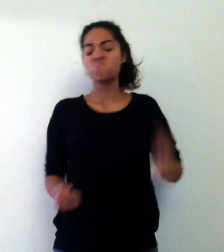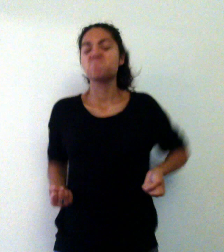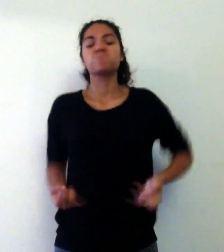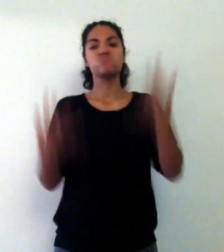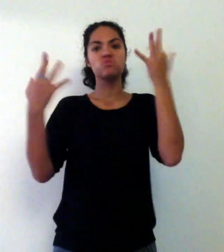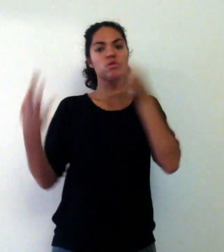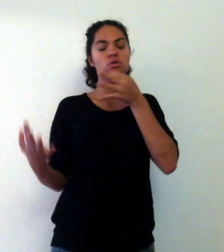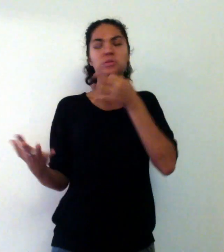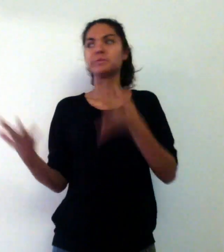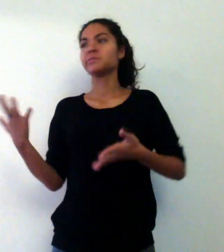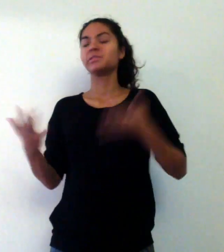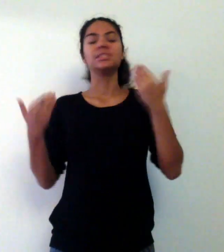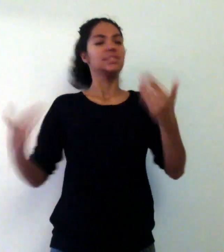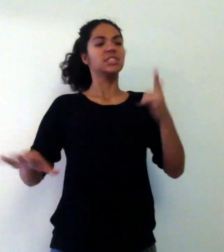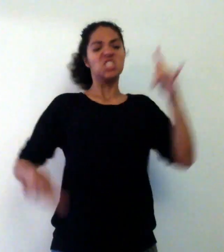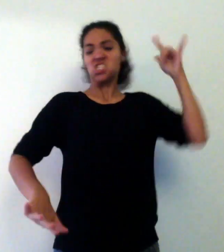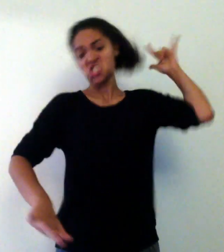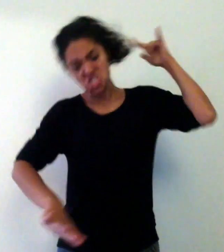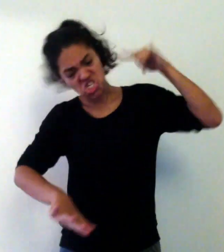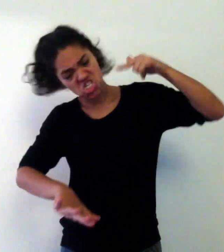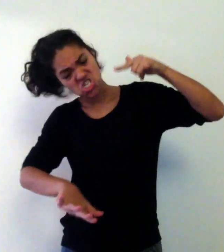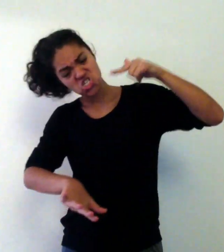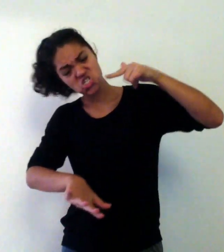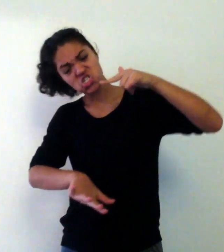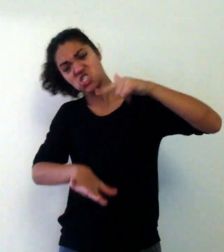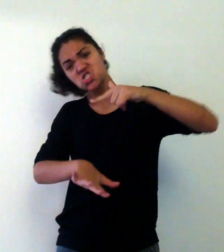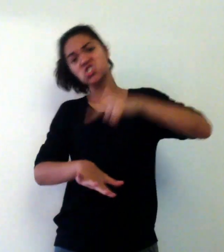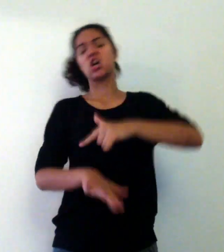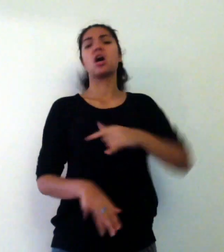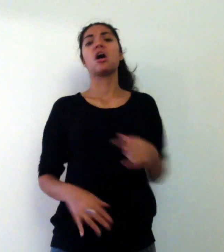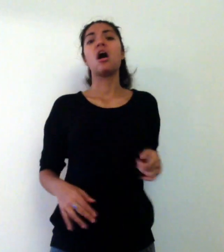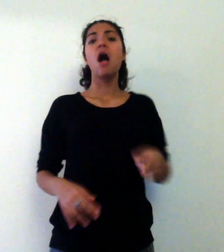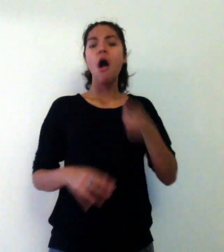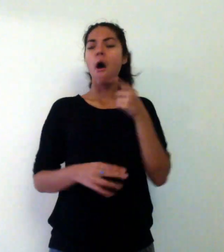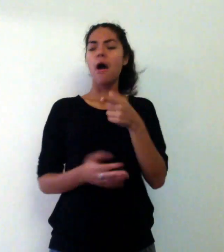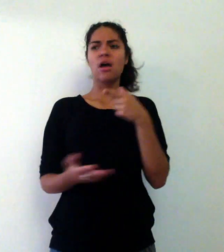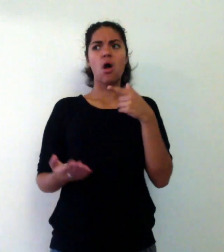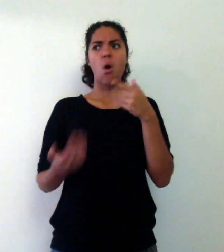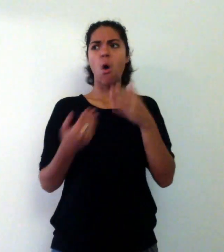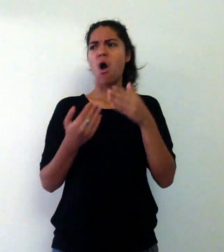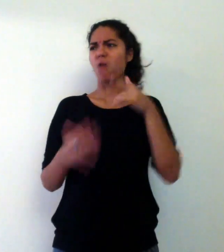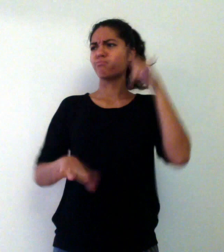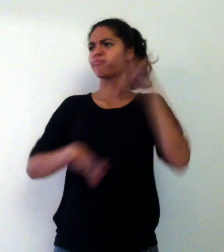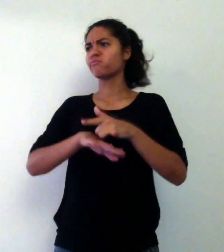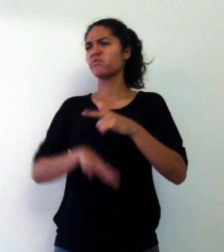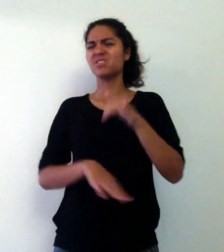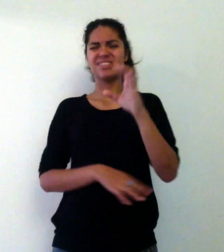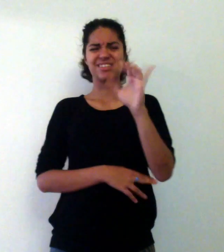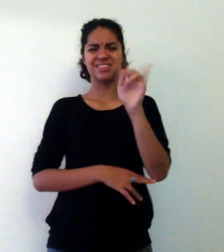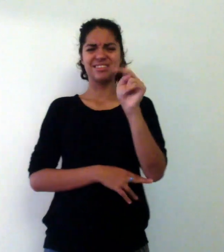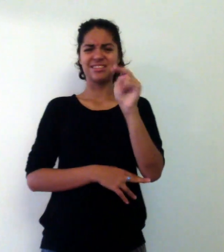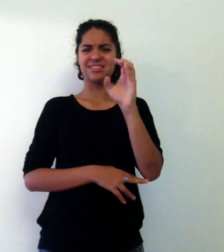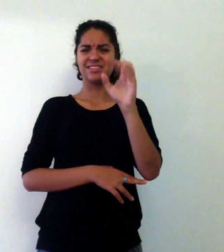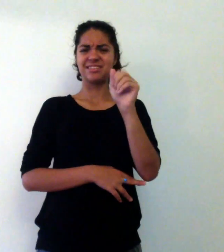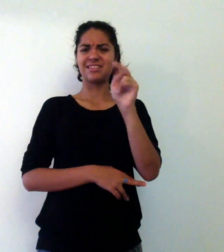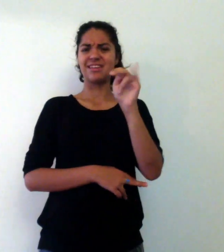plummet. And he, I think, landed somewhere in Cincinnati, if my memory serves me right. And as he started to descend at a